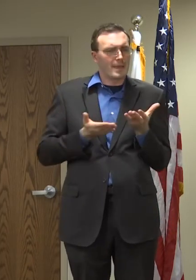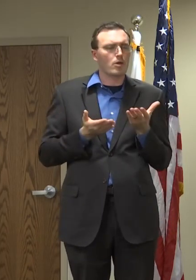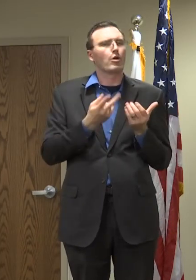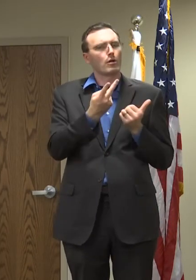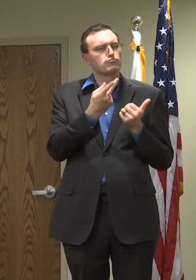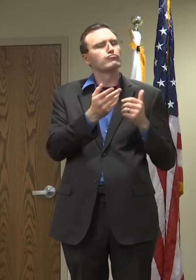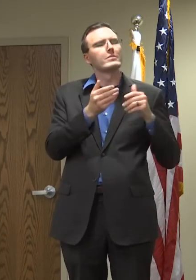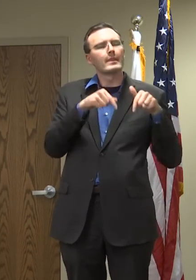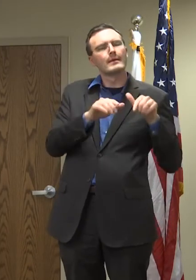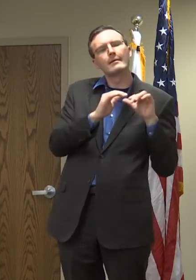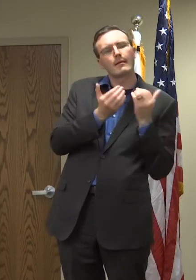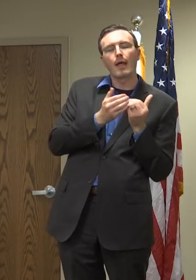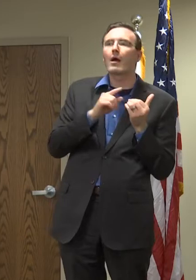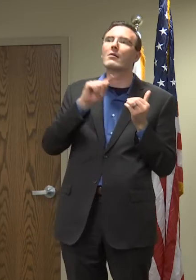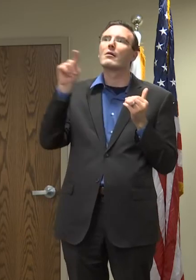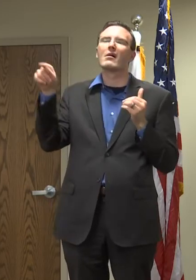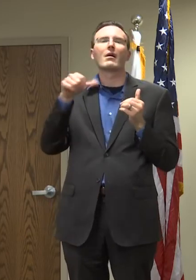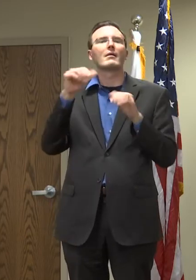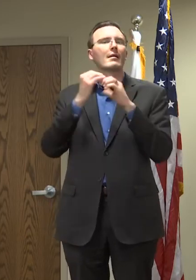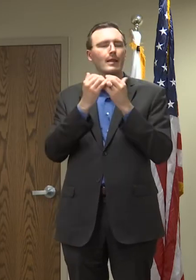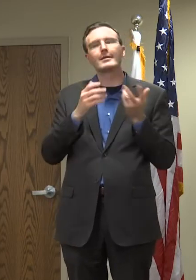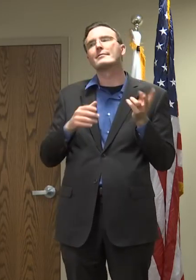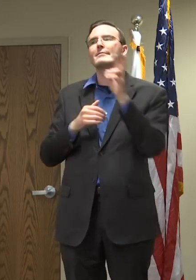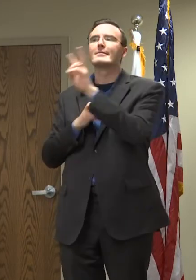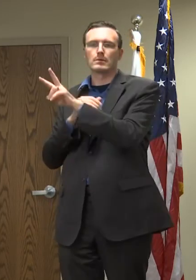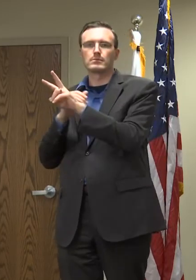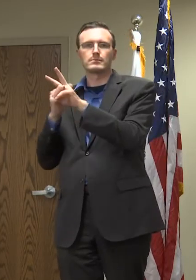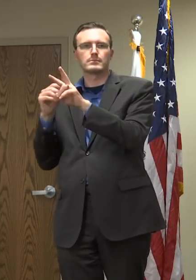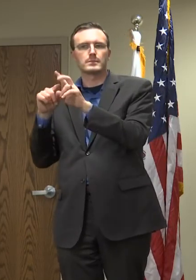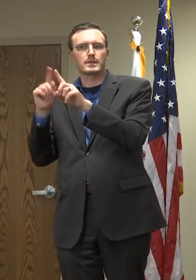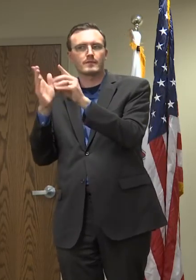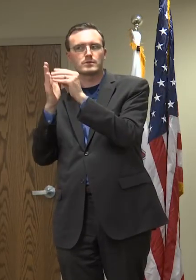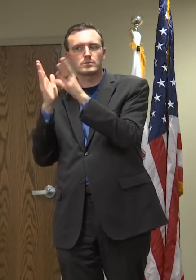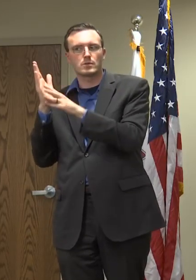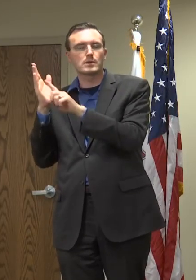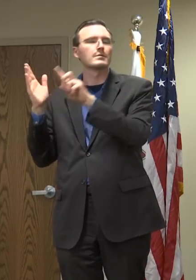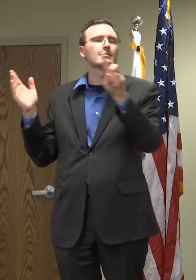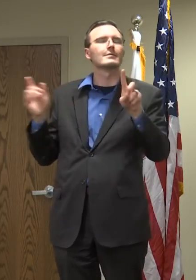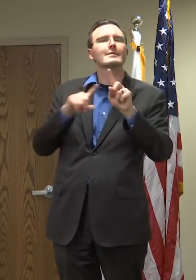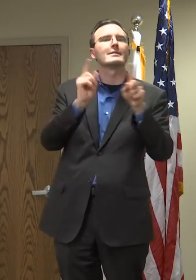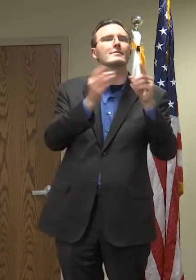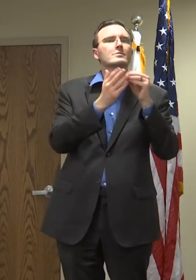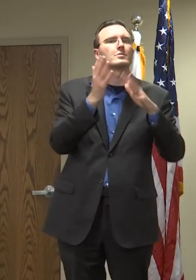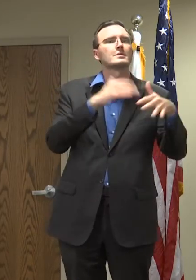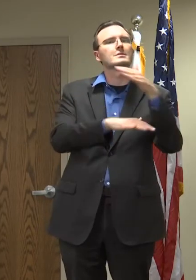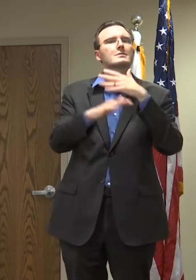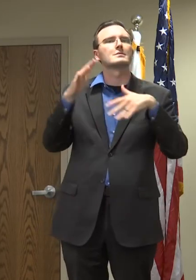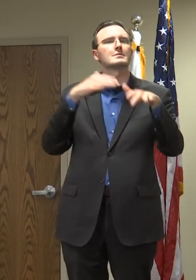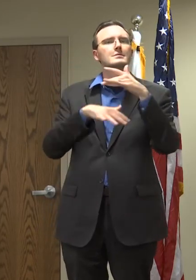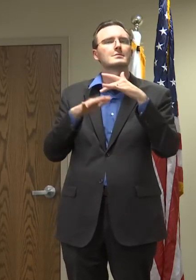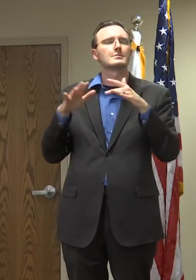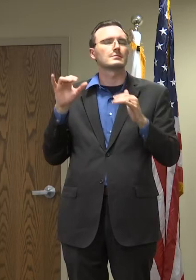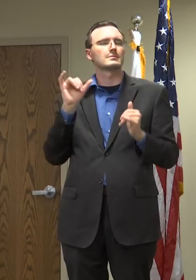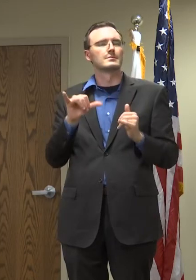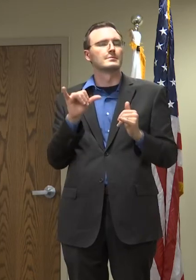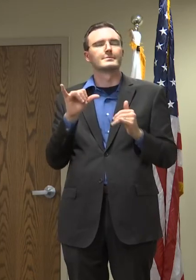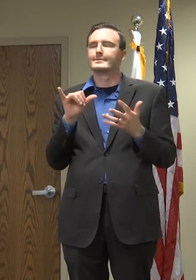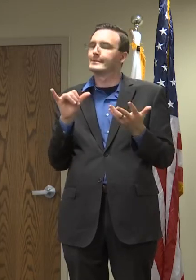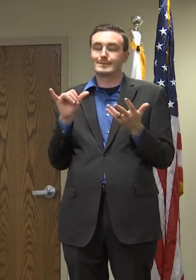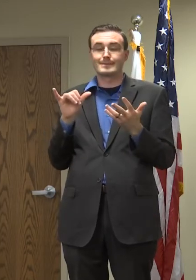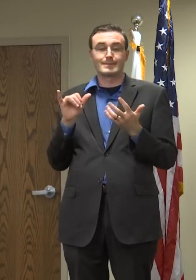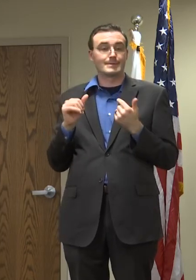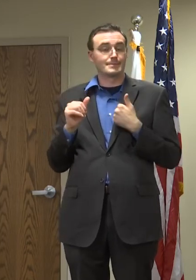multiply. So when you talk about what is the threshold, it will depend on grades and how the classrooms are constructed and,